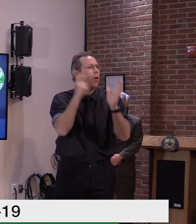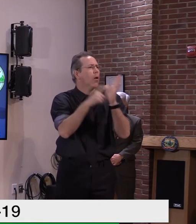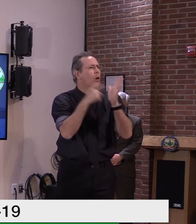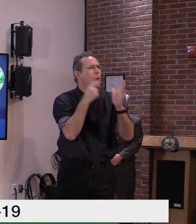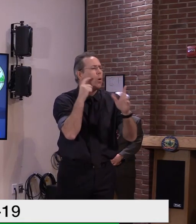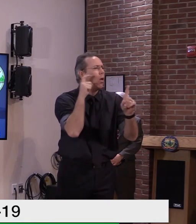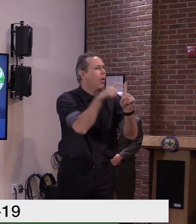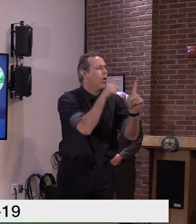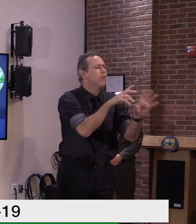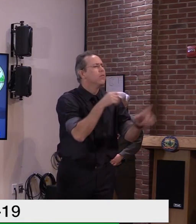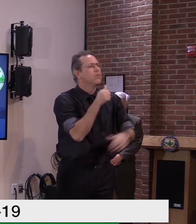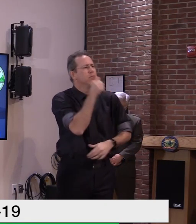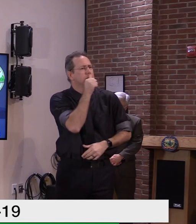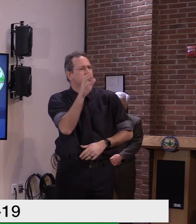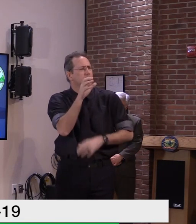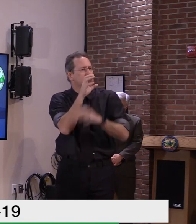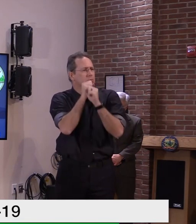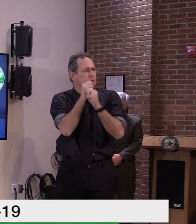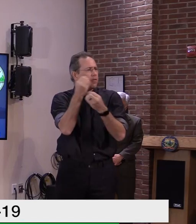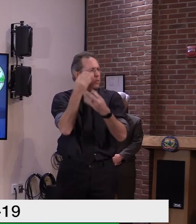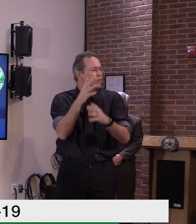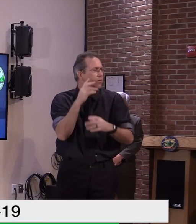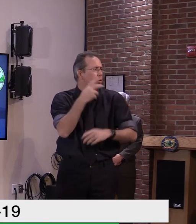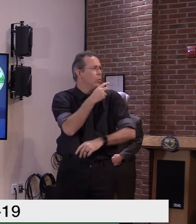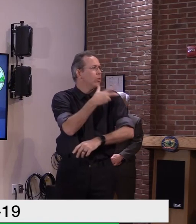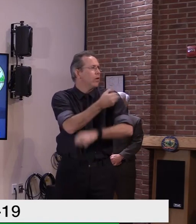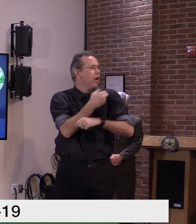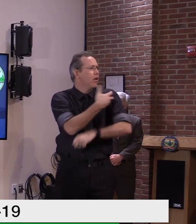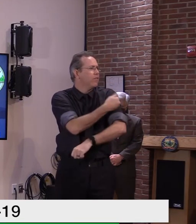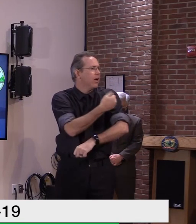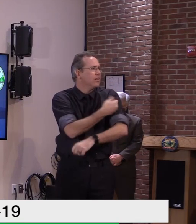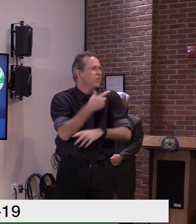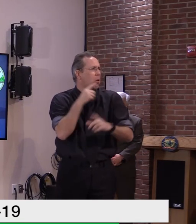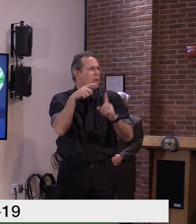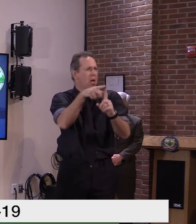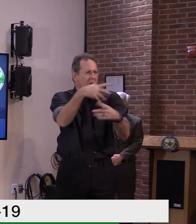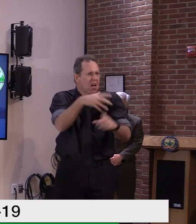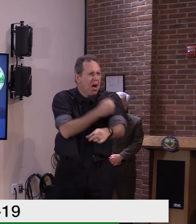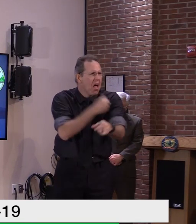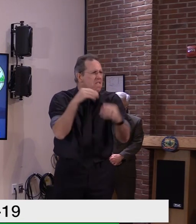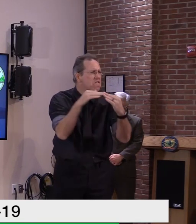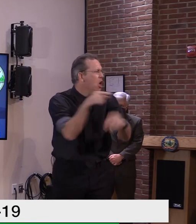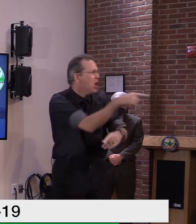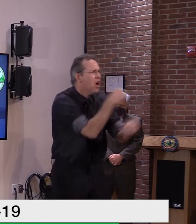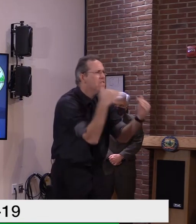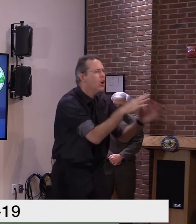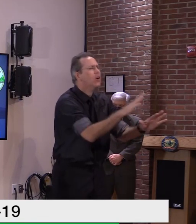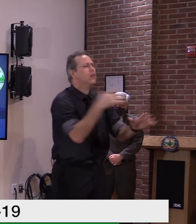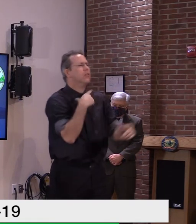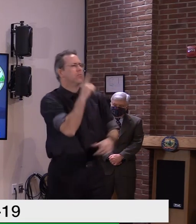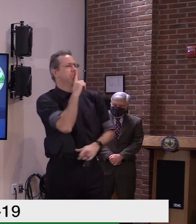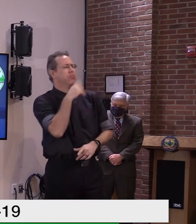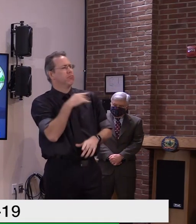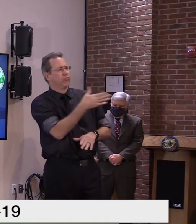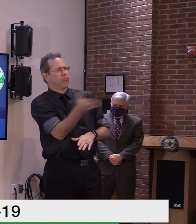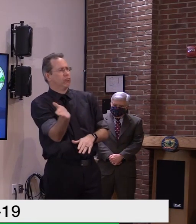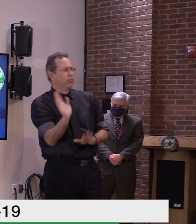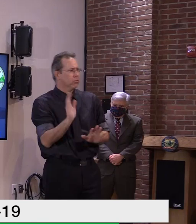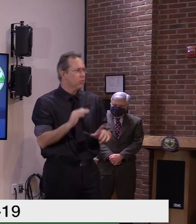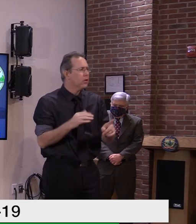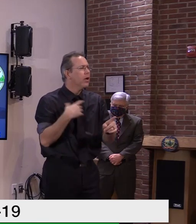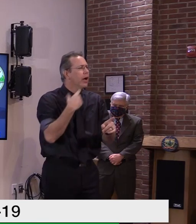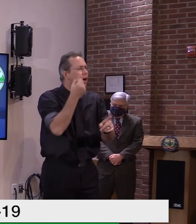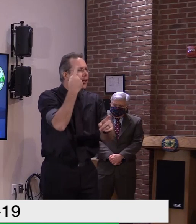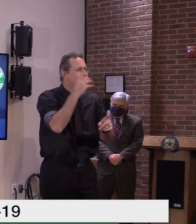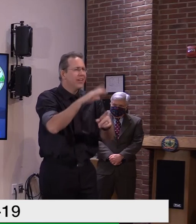don't release numbers or a setting. And most people, I think, in Vermont understand that very clearly.